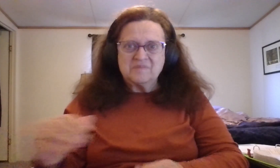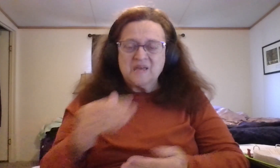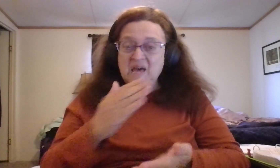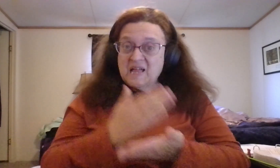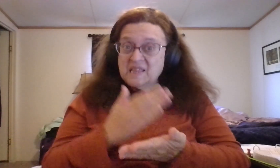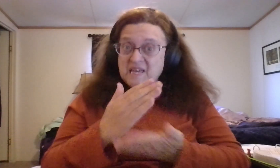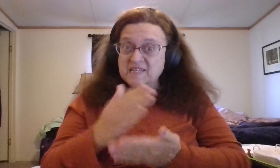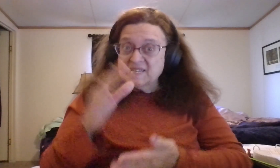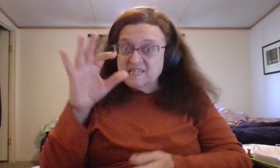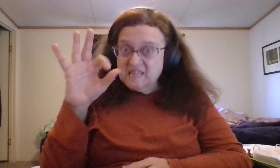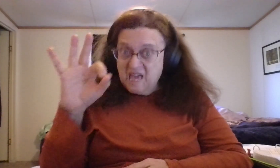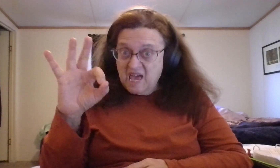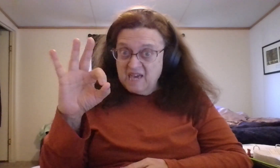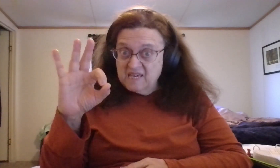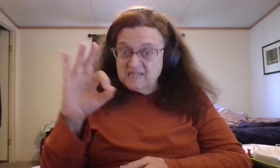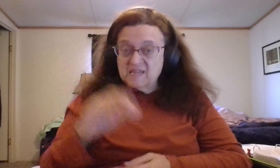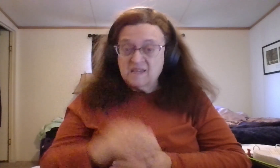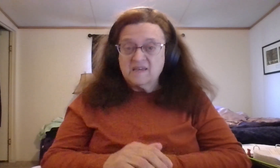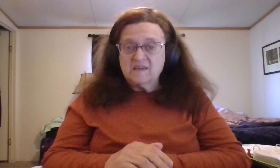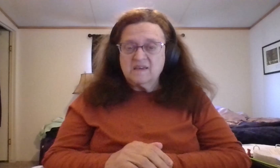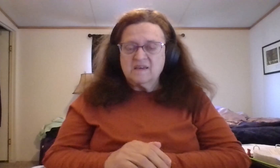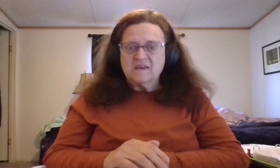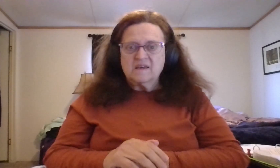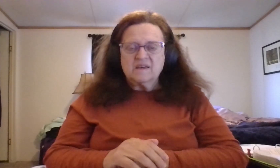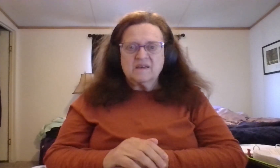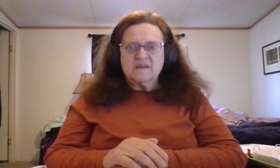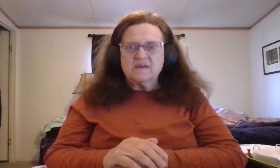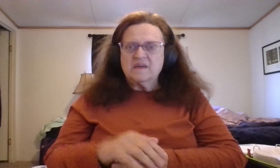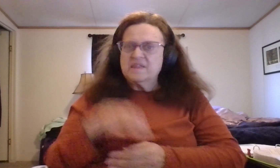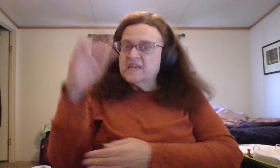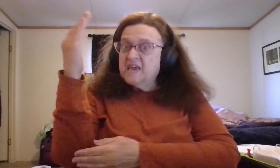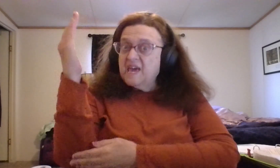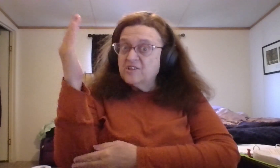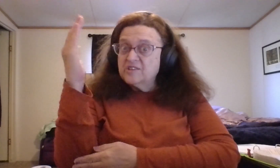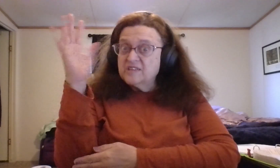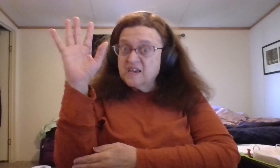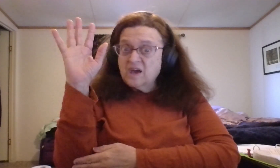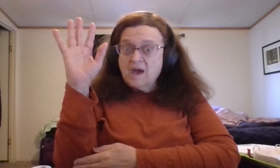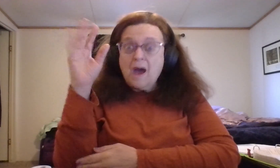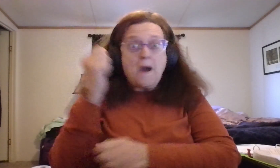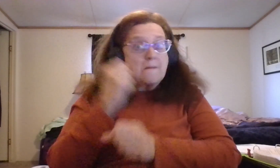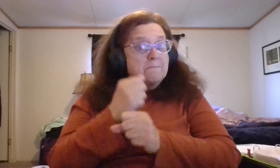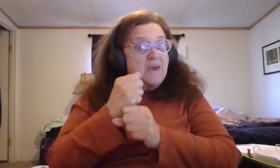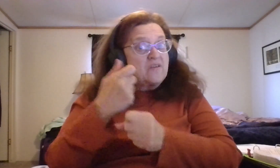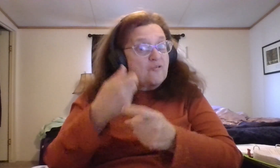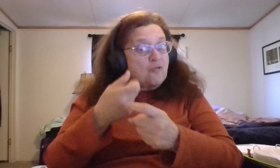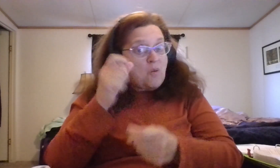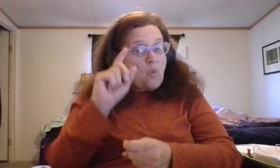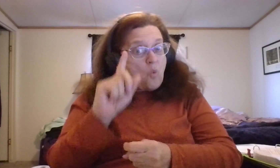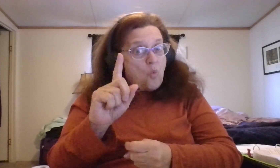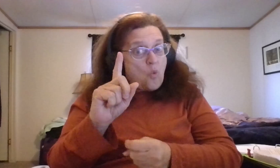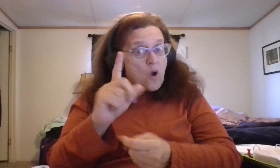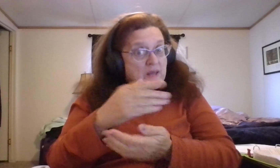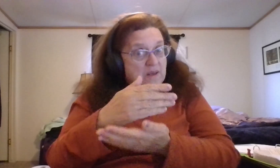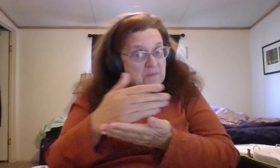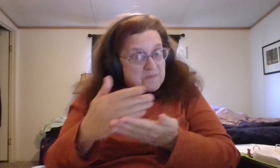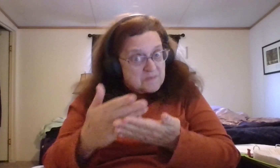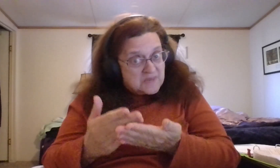Lesson 9. The candlestick was made from one piece of solid